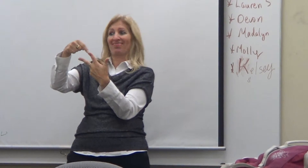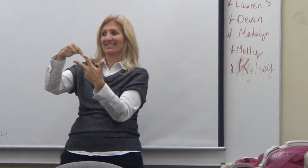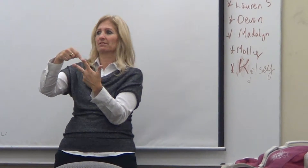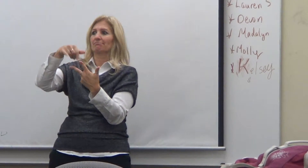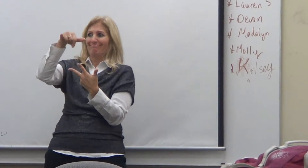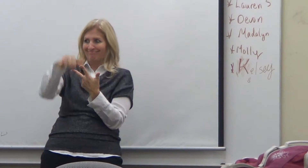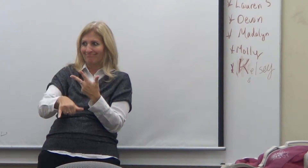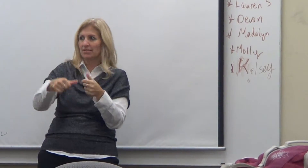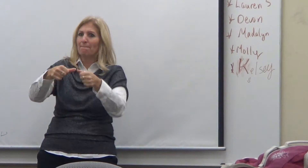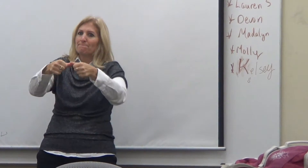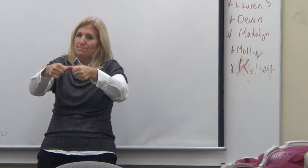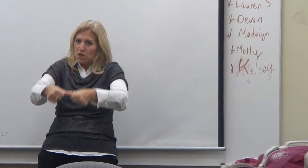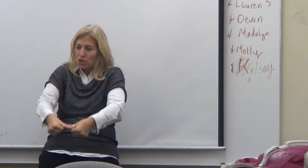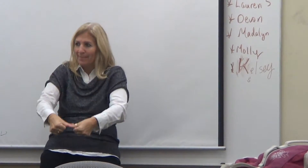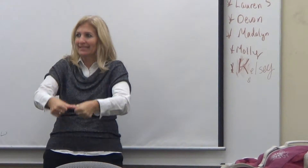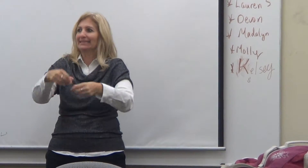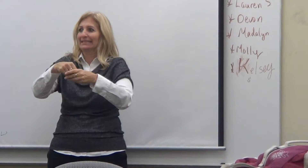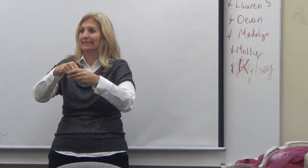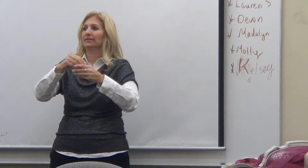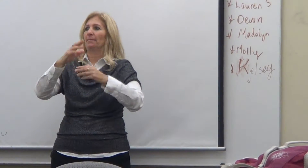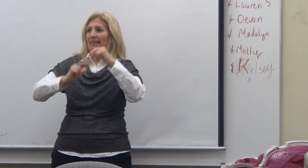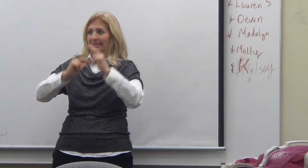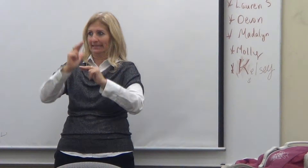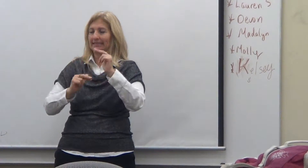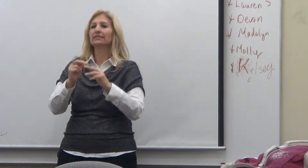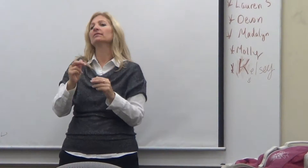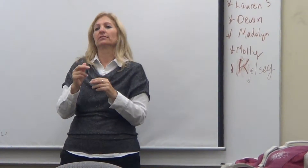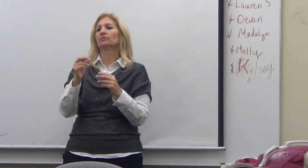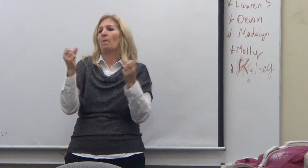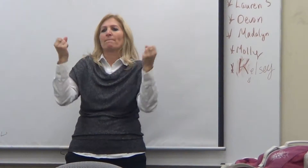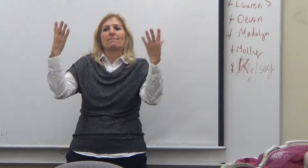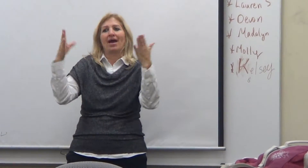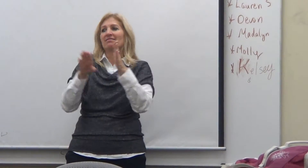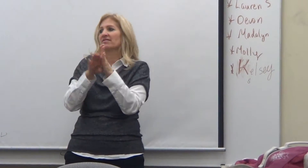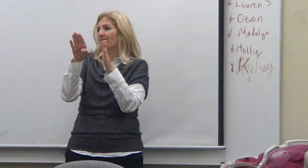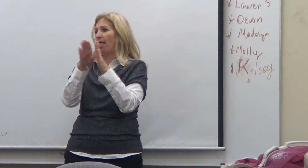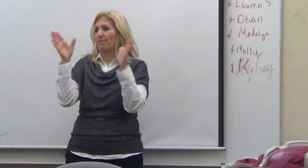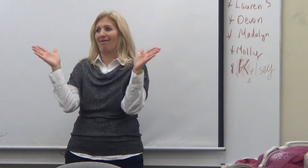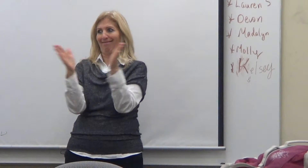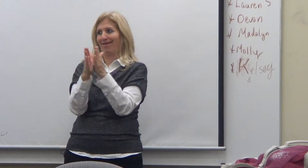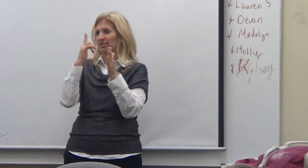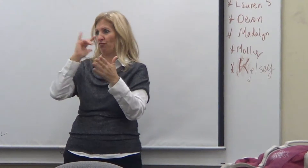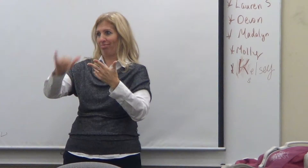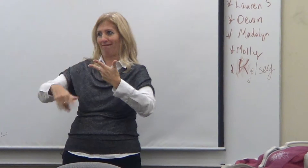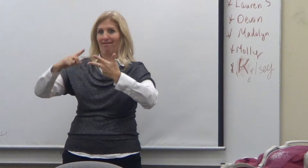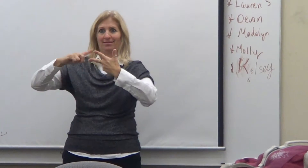Right, that's the same thing. The second one is more like a permit for the building.